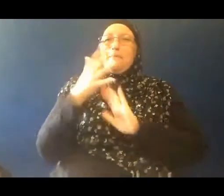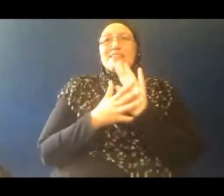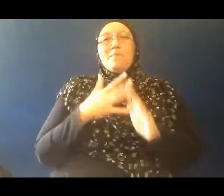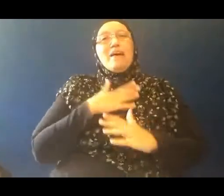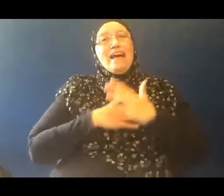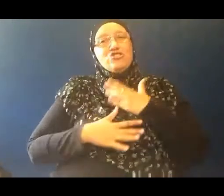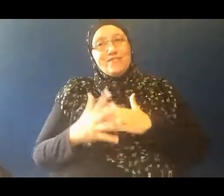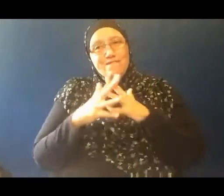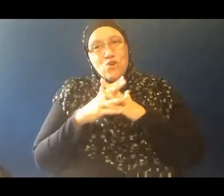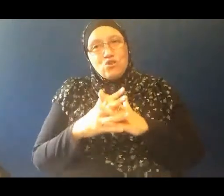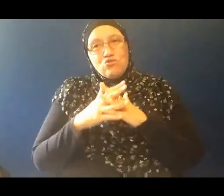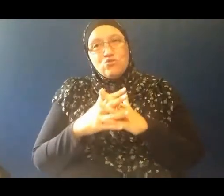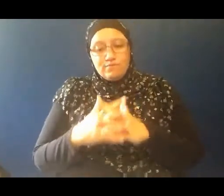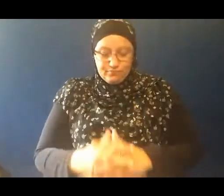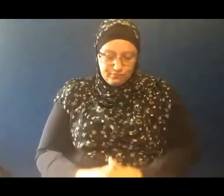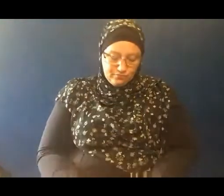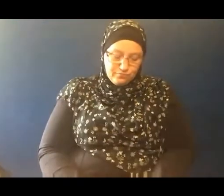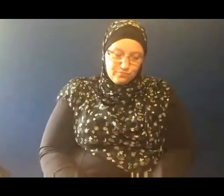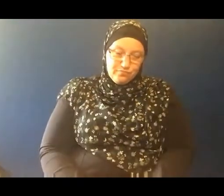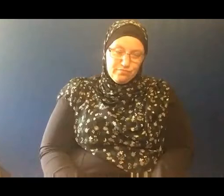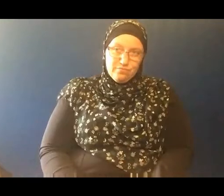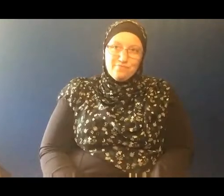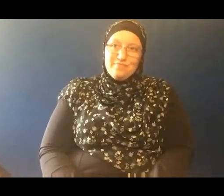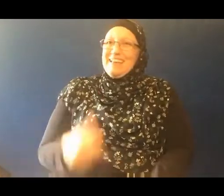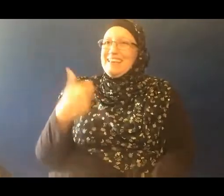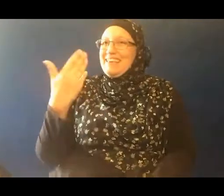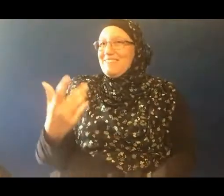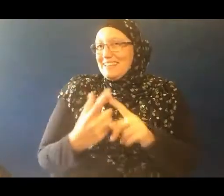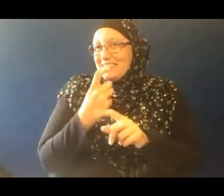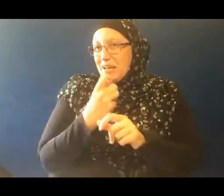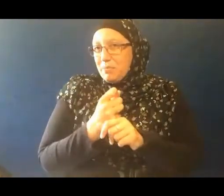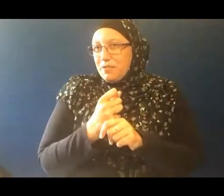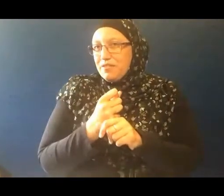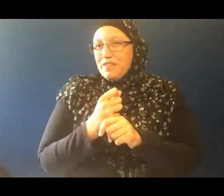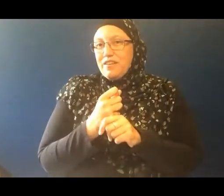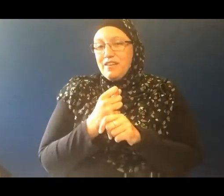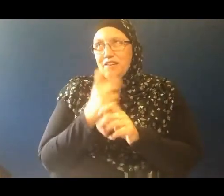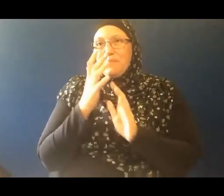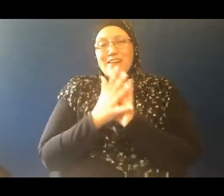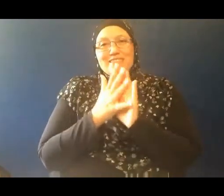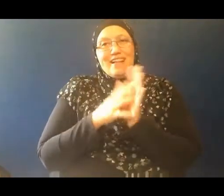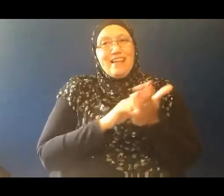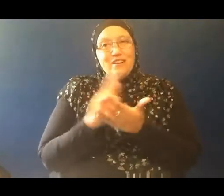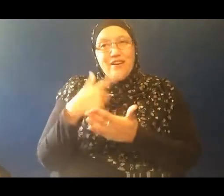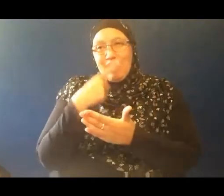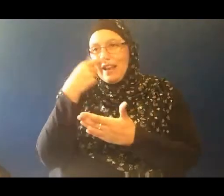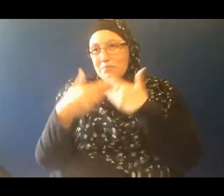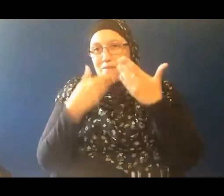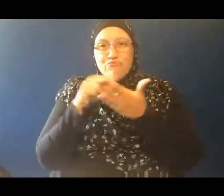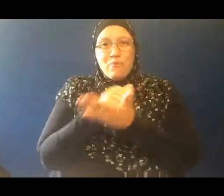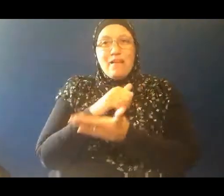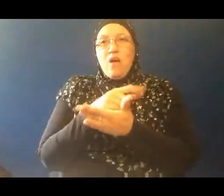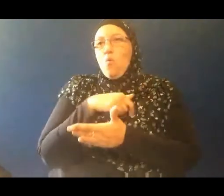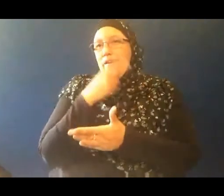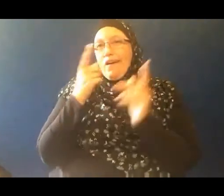virtue. Take the example of, I'll give you an example so that I can explain myself here and we can grasp